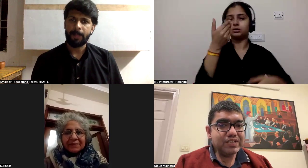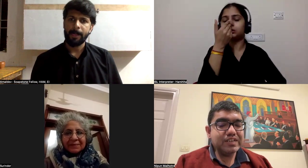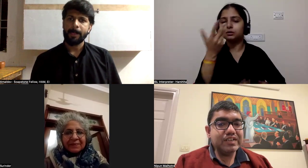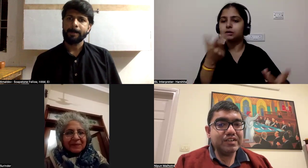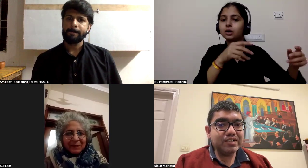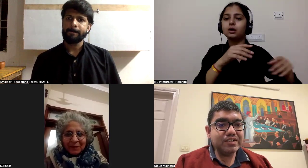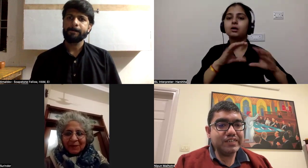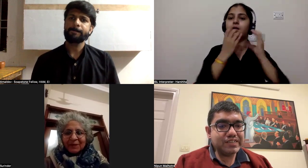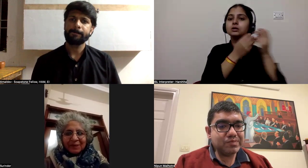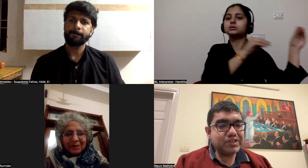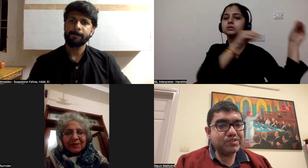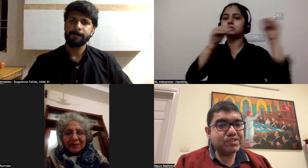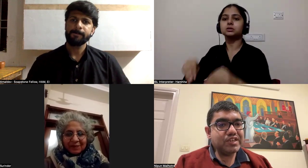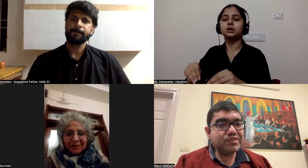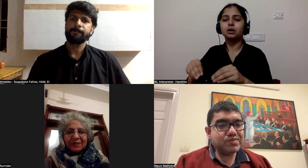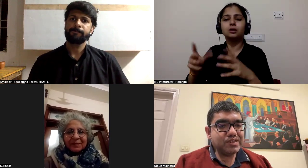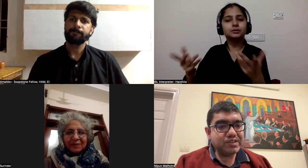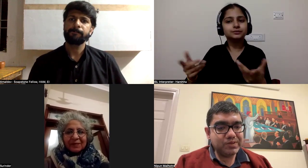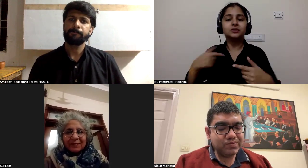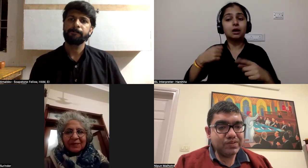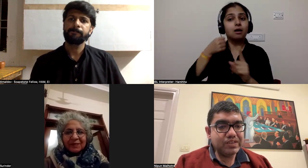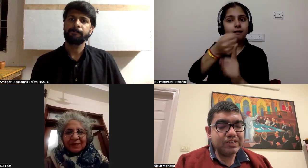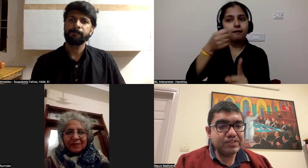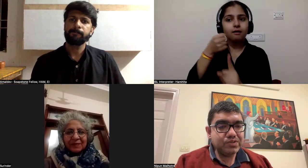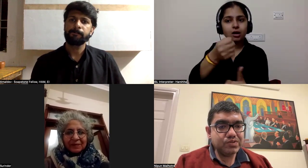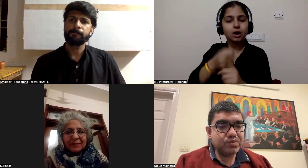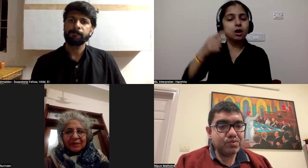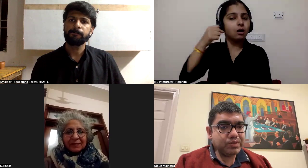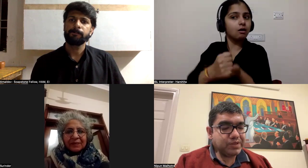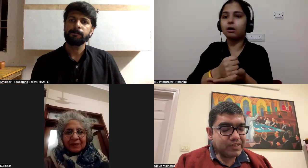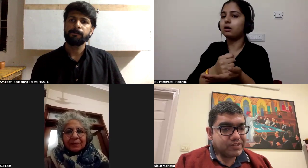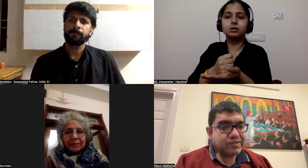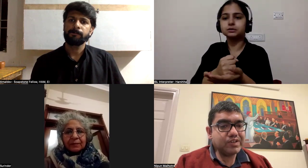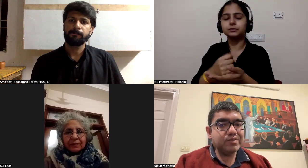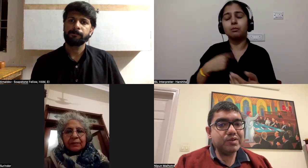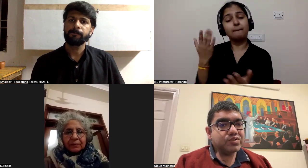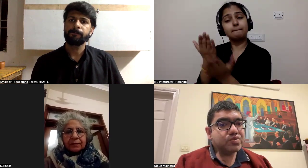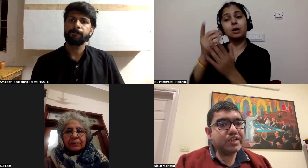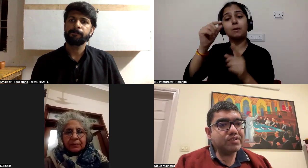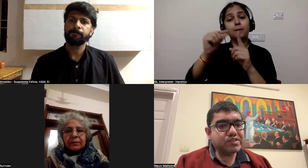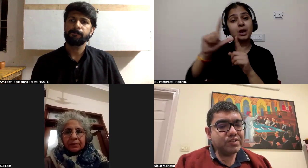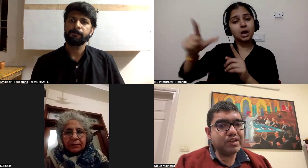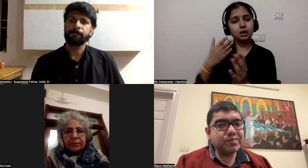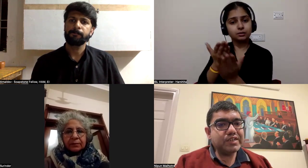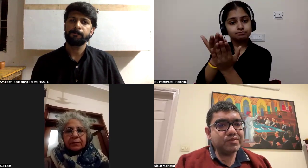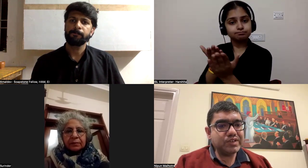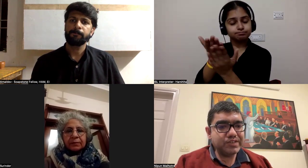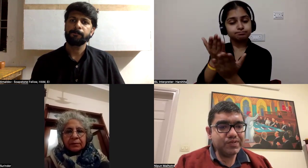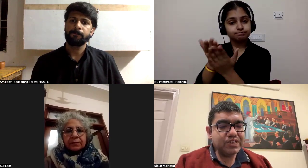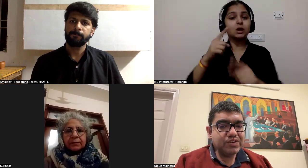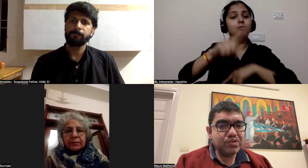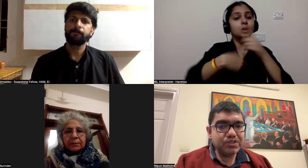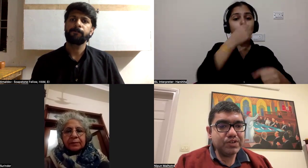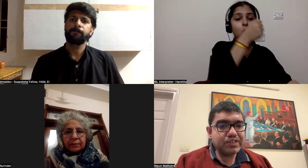down. Later in my advocacy life as well, I mean, through all the PLs that I've done, but also through the advocacy with the government that we've